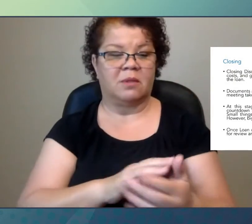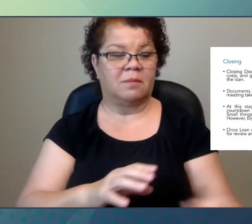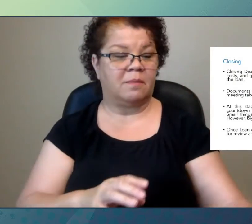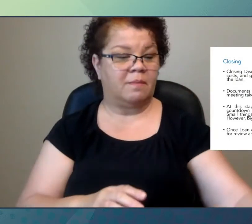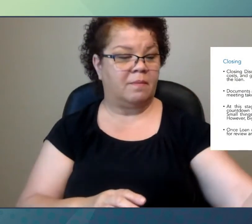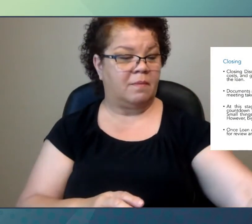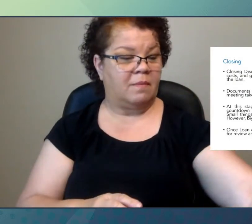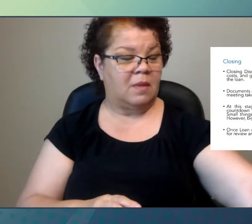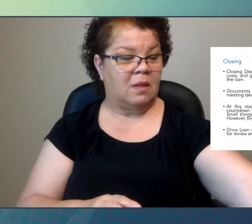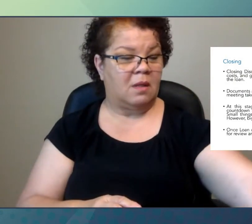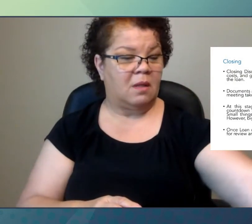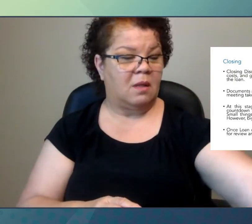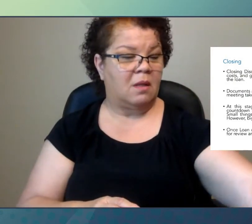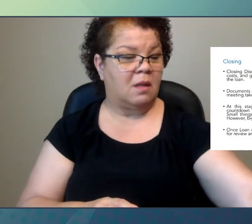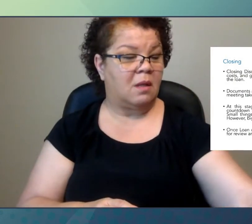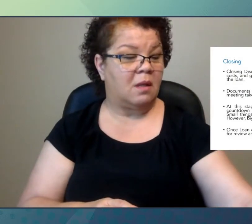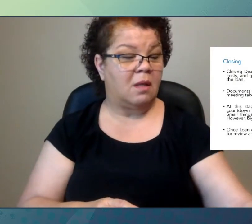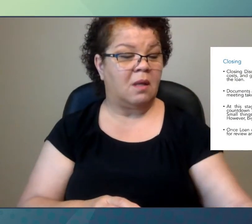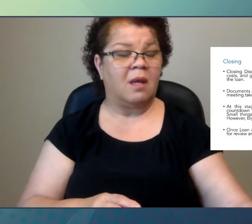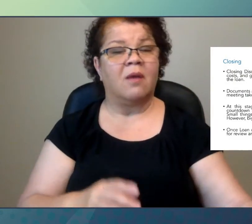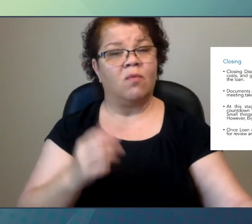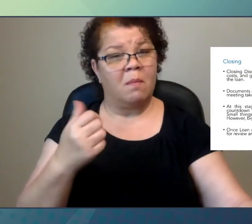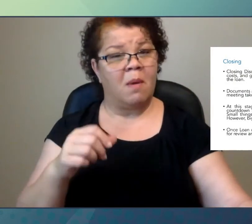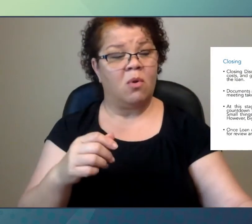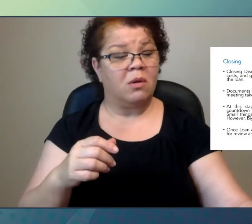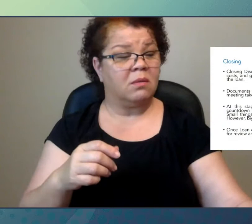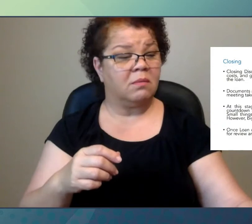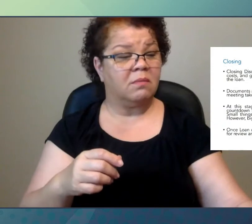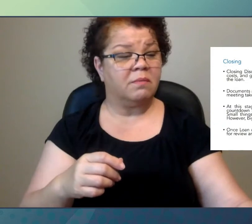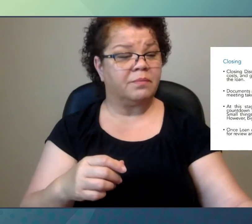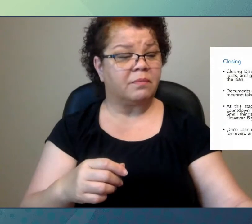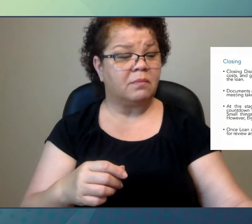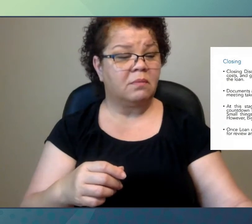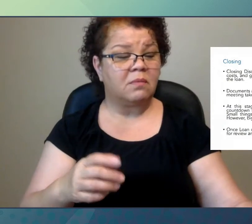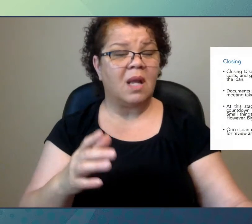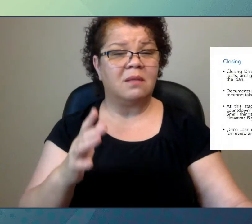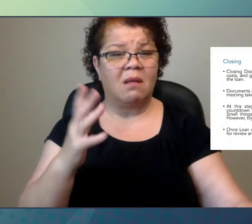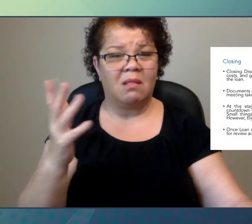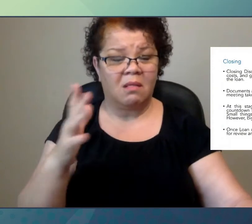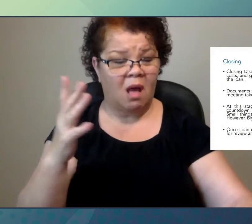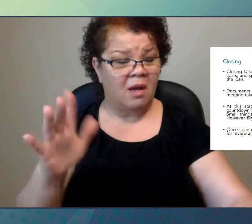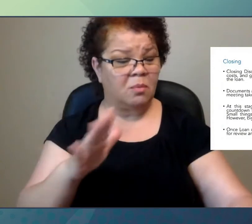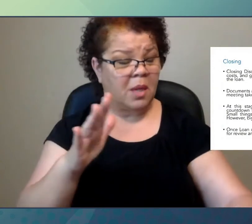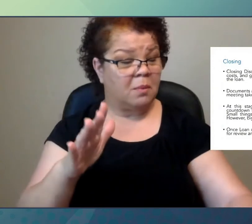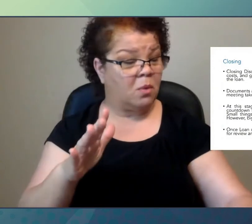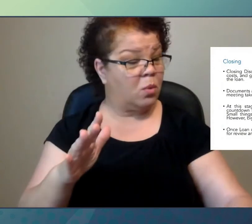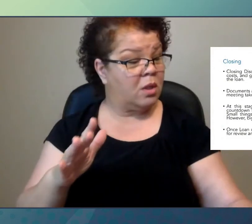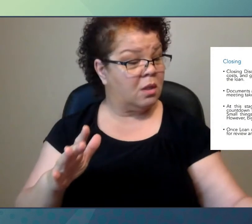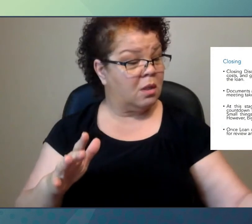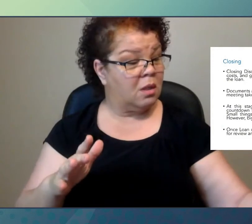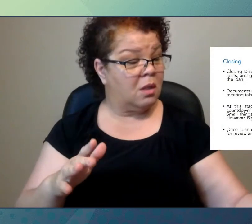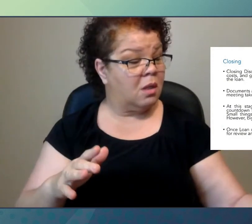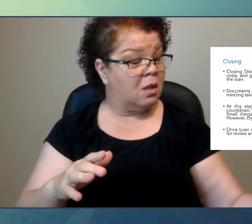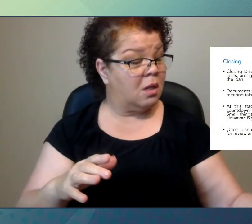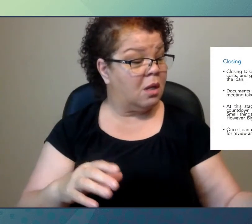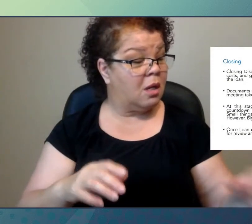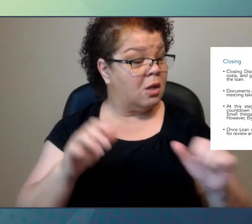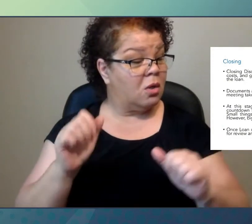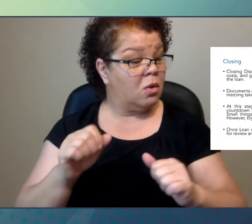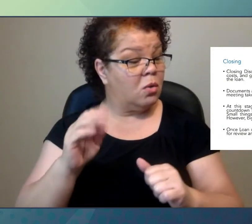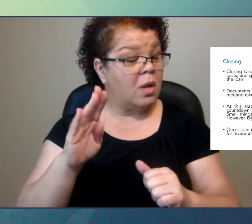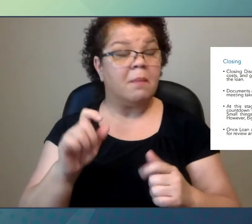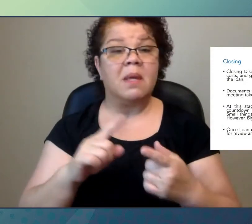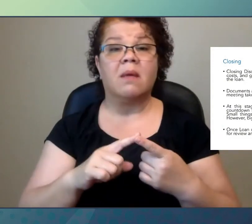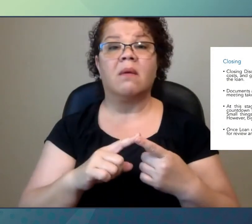be a large stack of paper, so be patient, take comfy shoes and clothes, because you could be there for, you know, an hour or